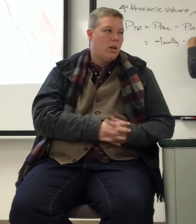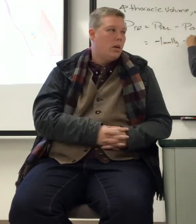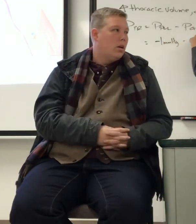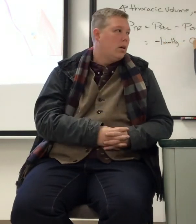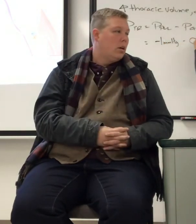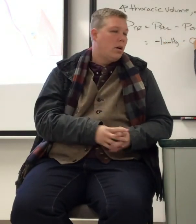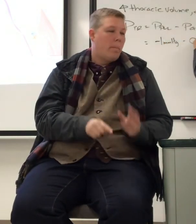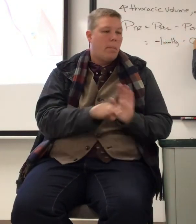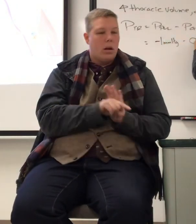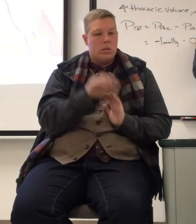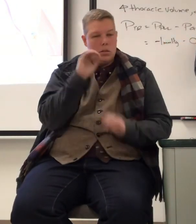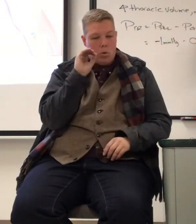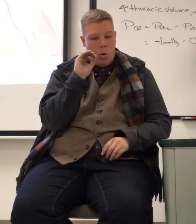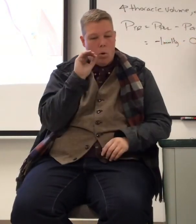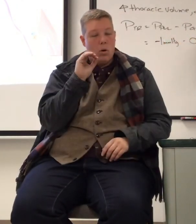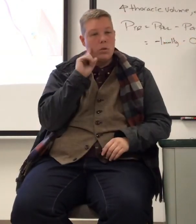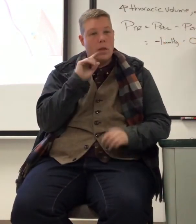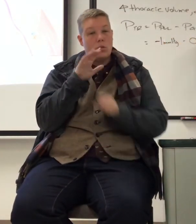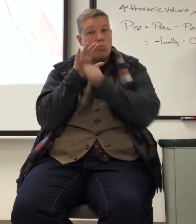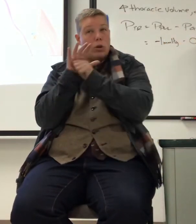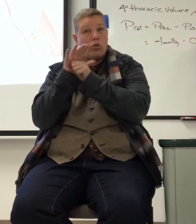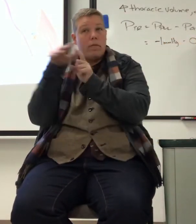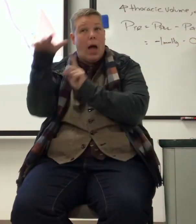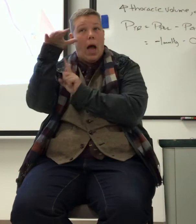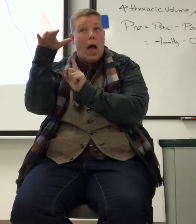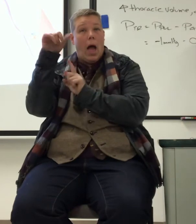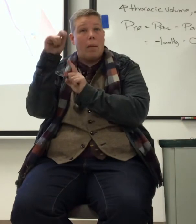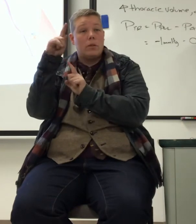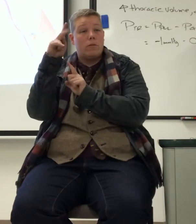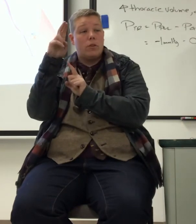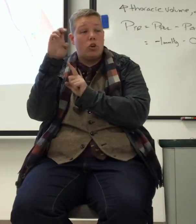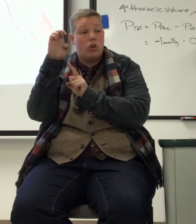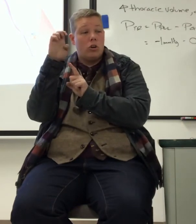Minus 0, which is pressure of the atmosphere.